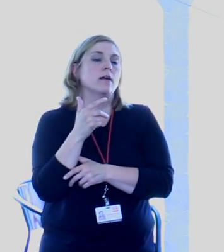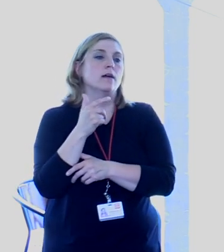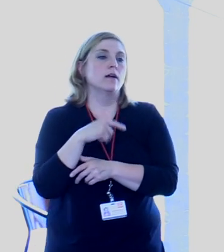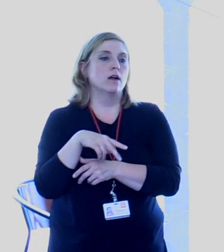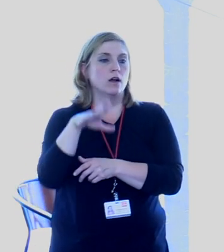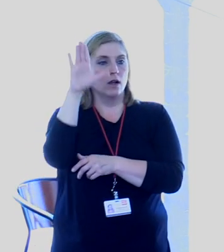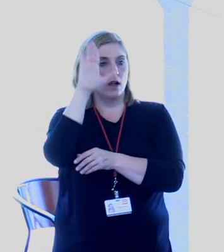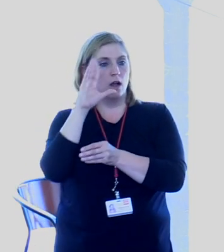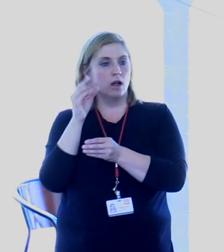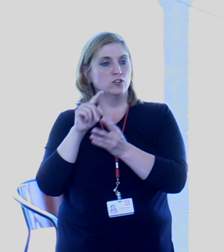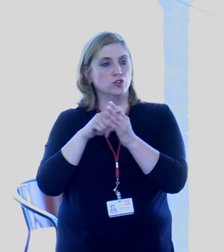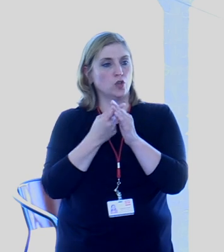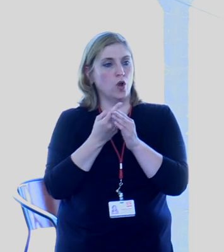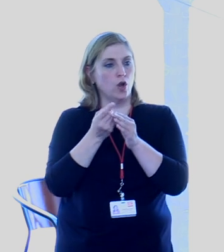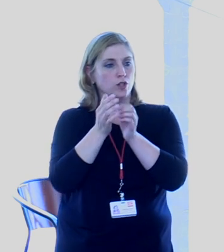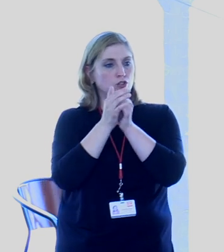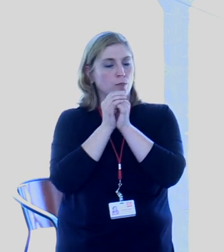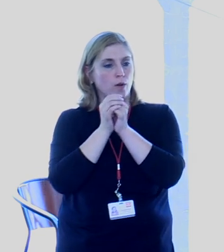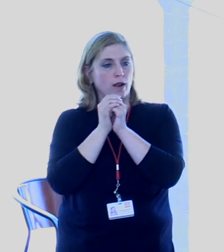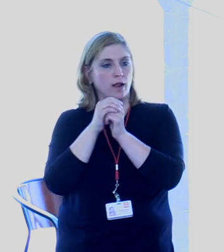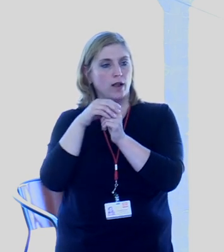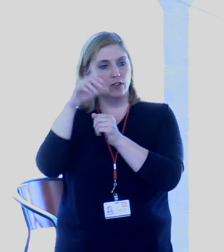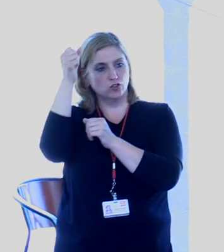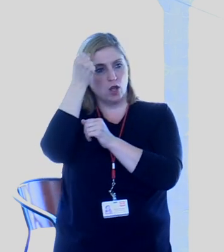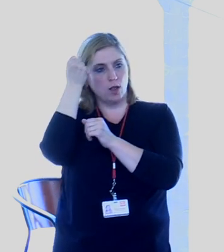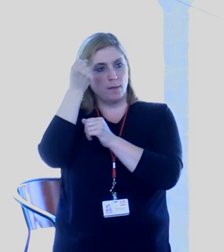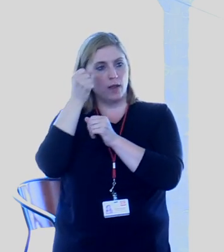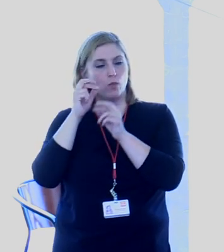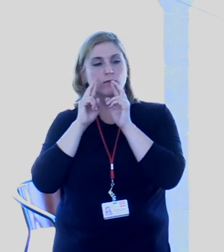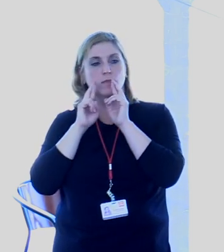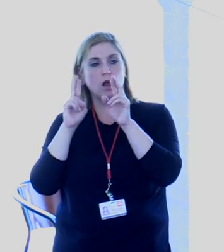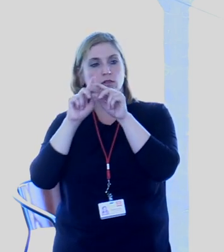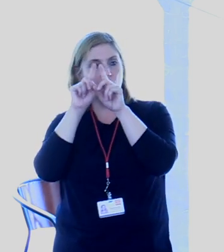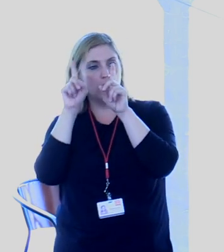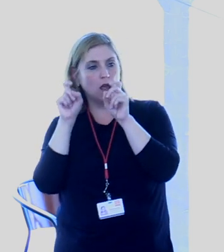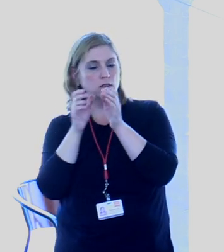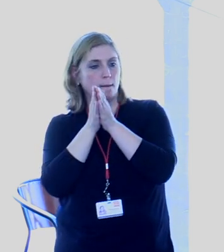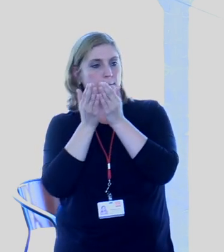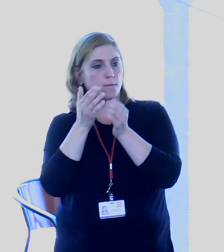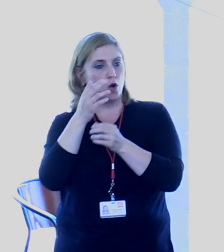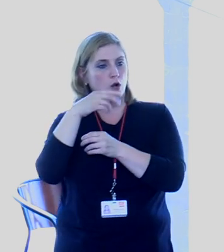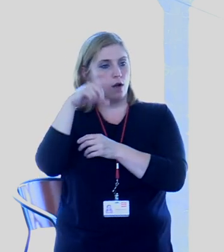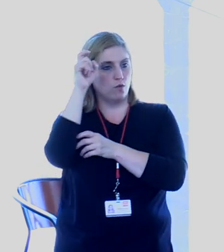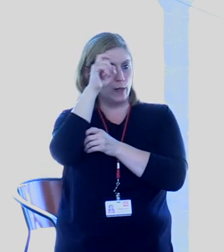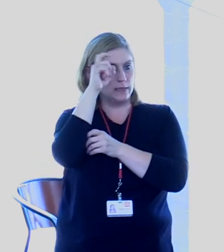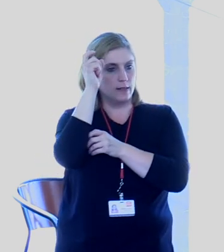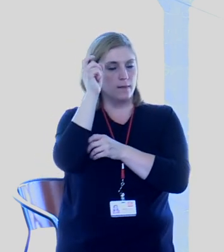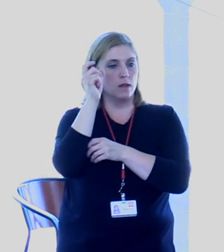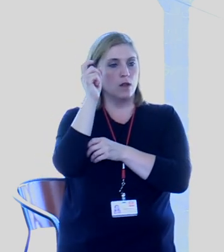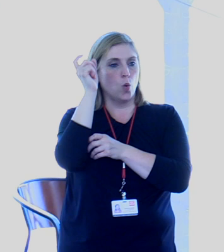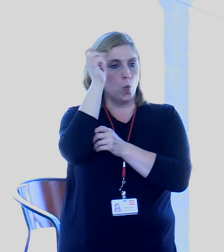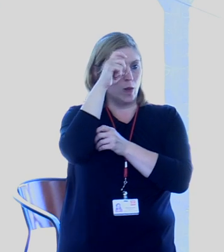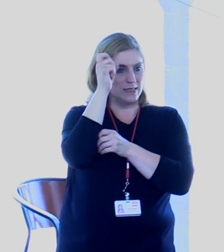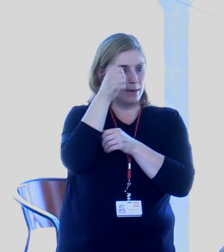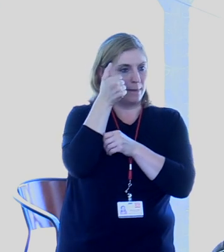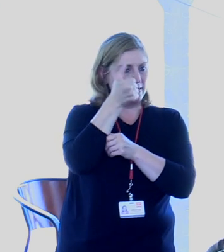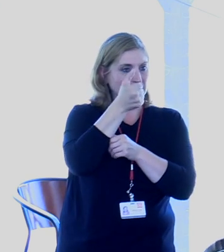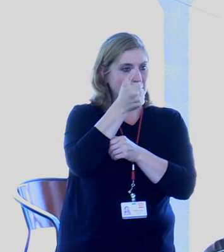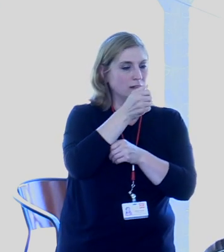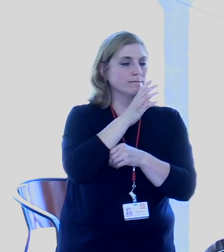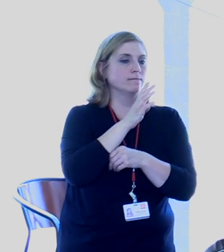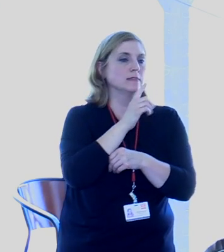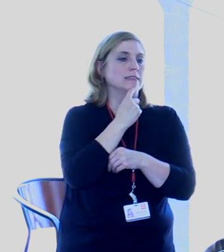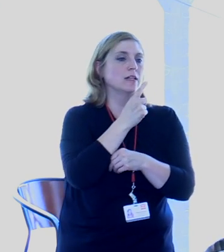the prayer and Solomon responds to the test, so in the Book of Wisdom, wisdom itself first speaks a